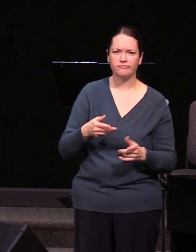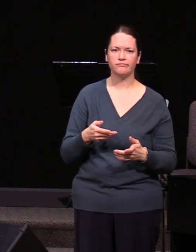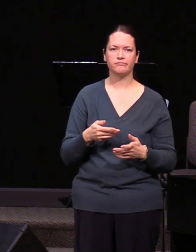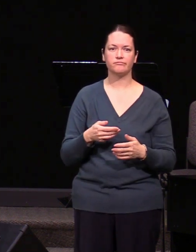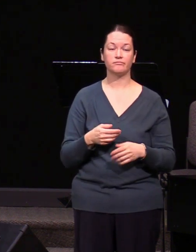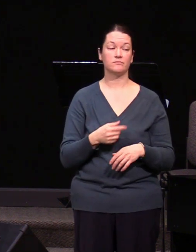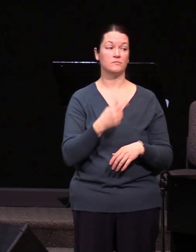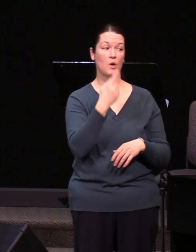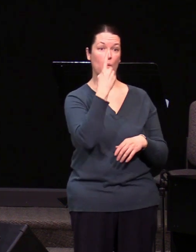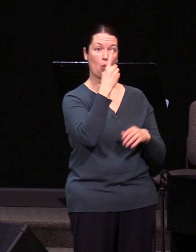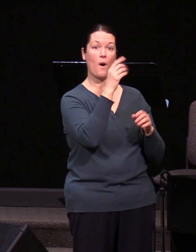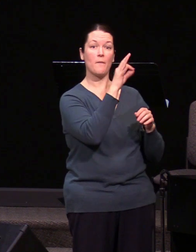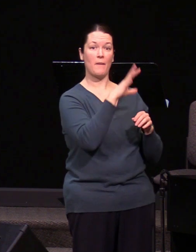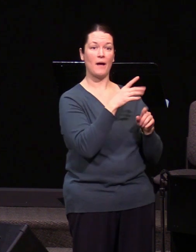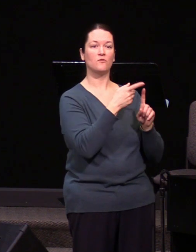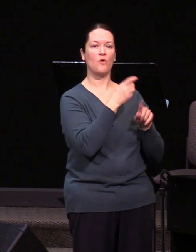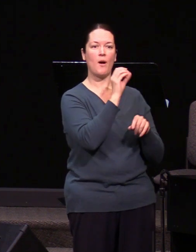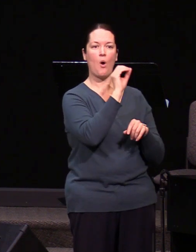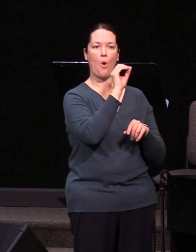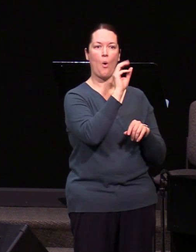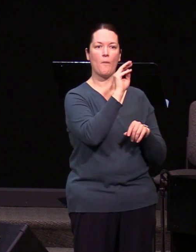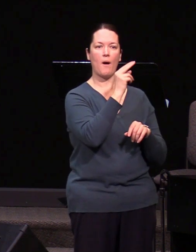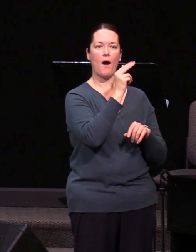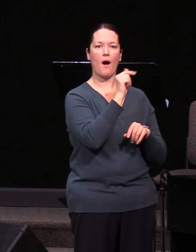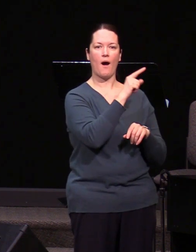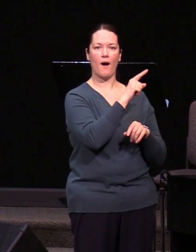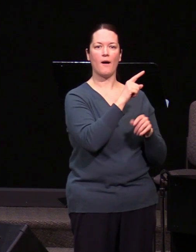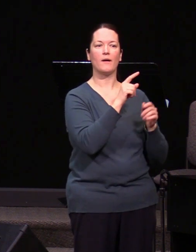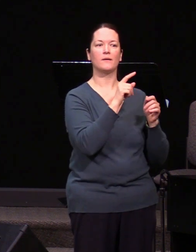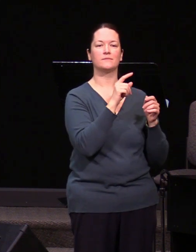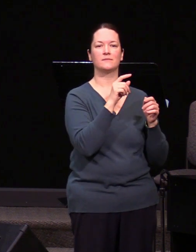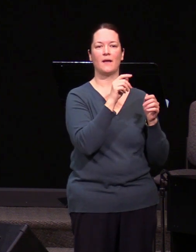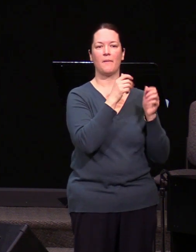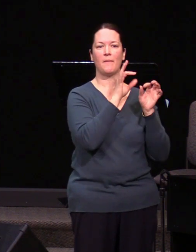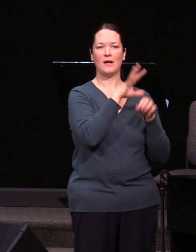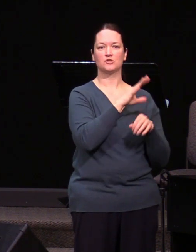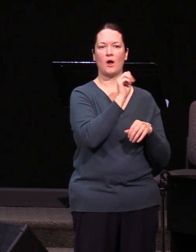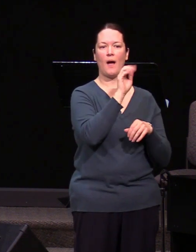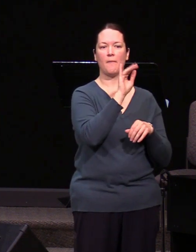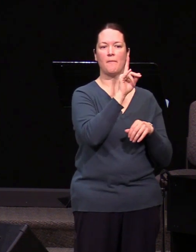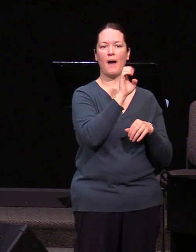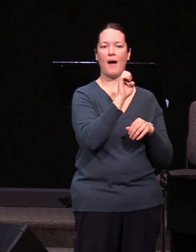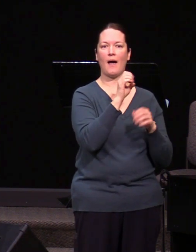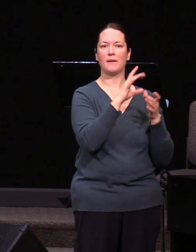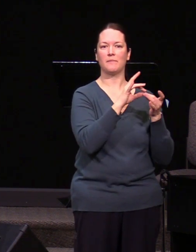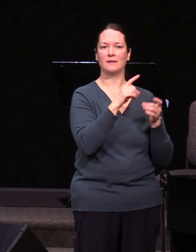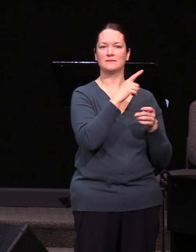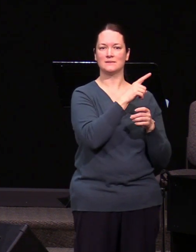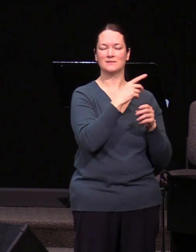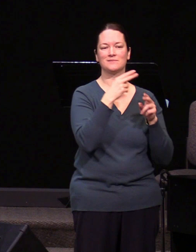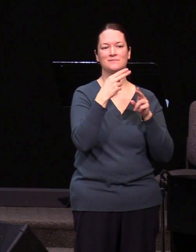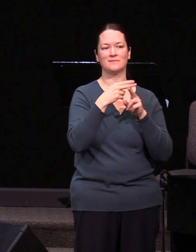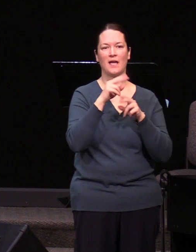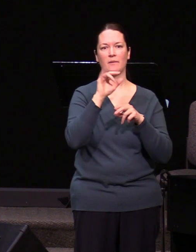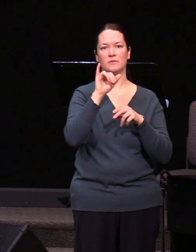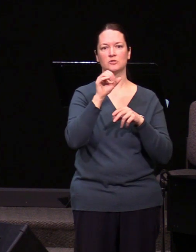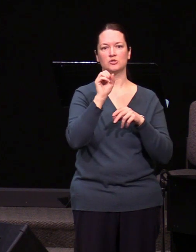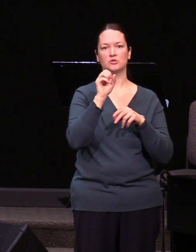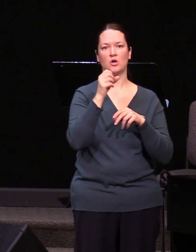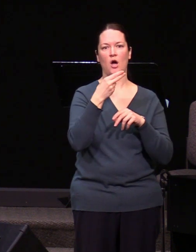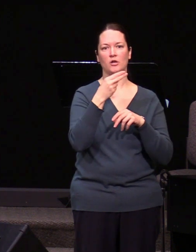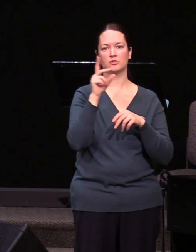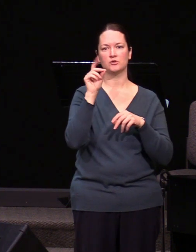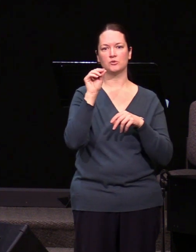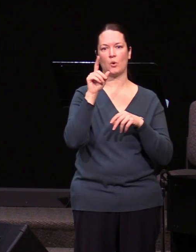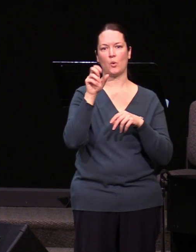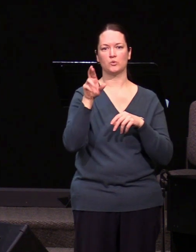There's a pastor I know out in Omaha. He's one of the pastors of the Abide Network of Churches in North O. His name is Josh Dotzler.